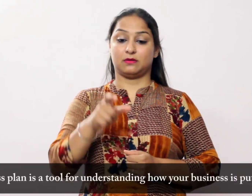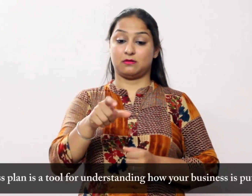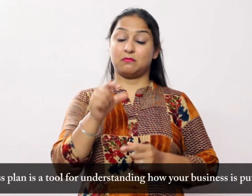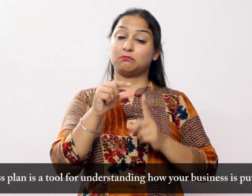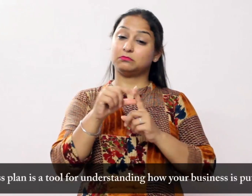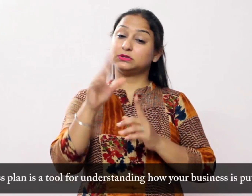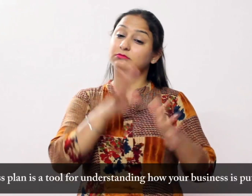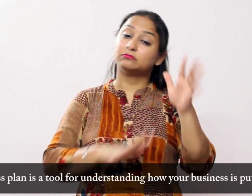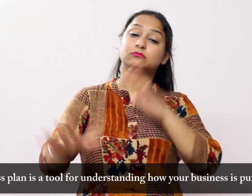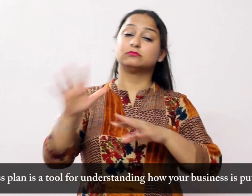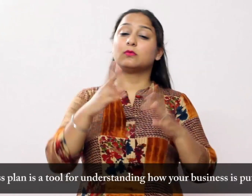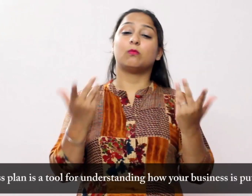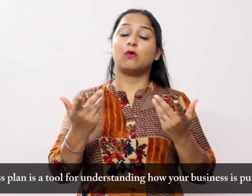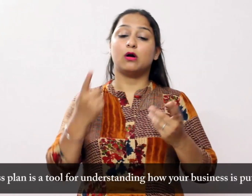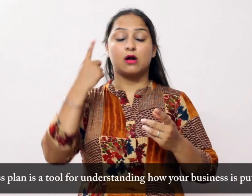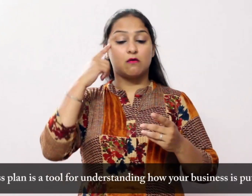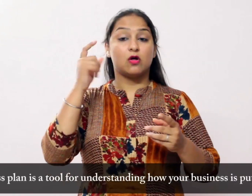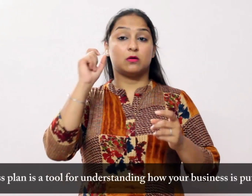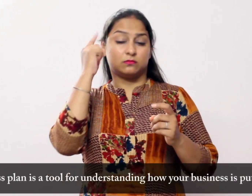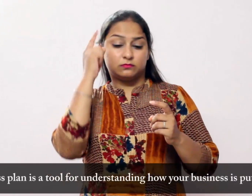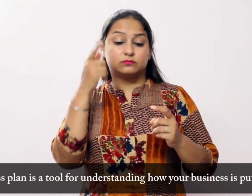A business plan is a tool for understanding how your